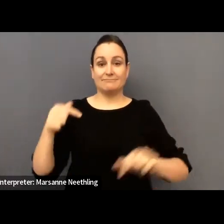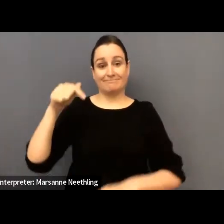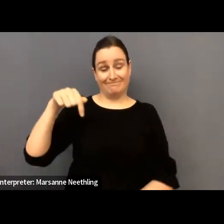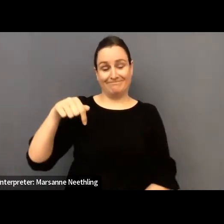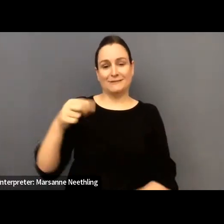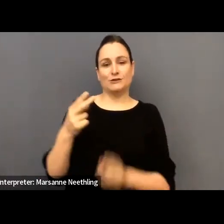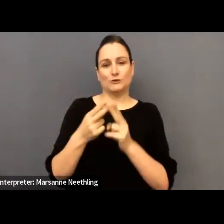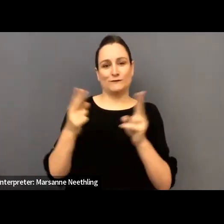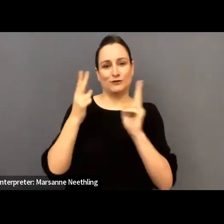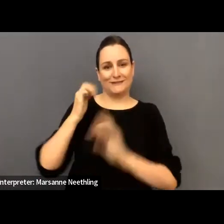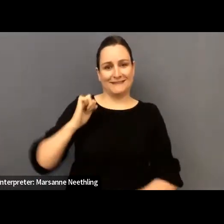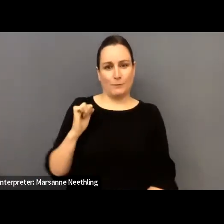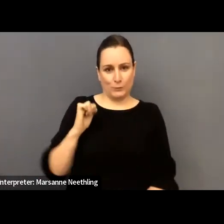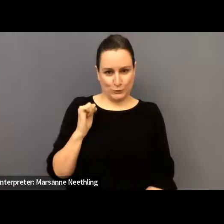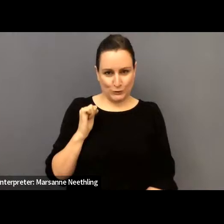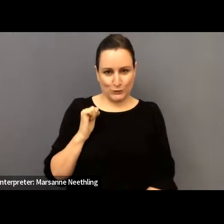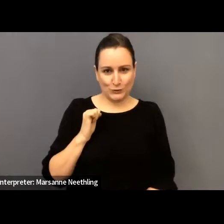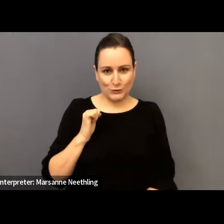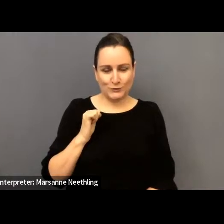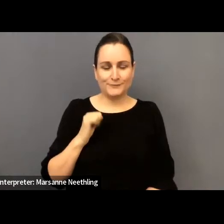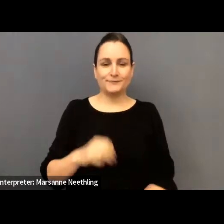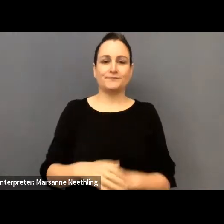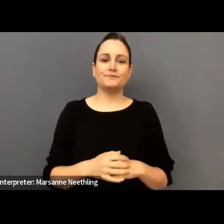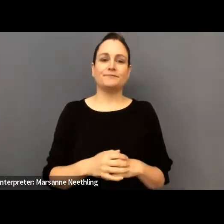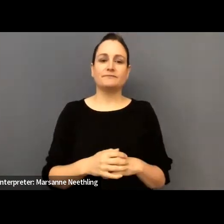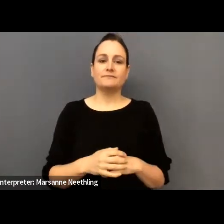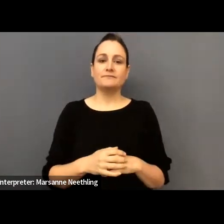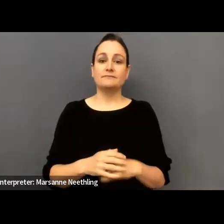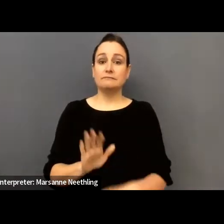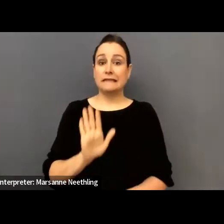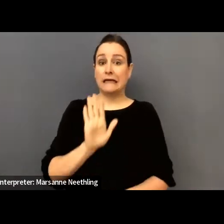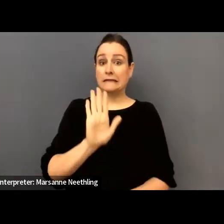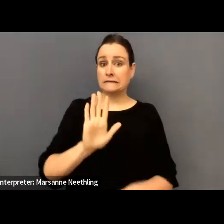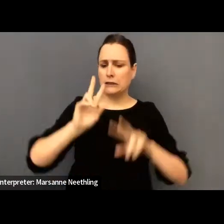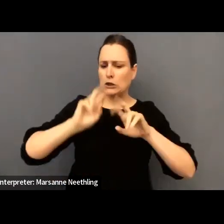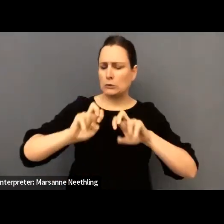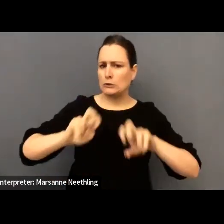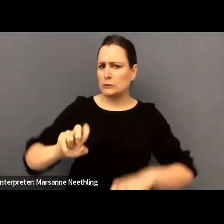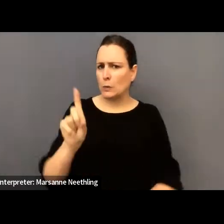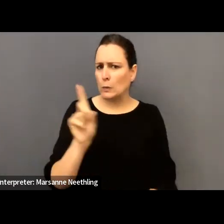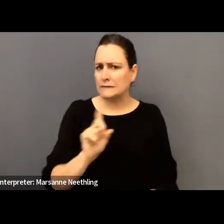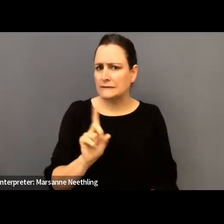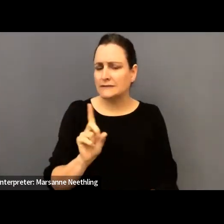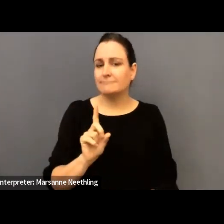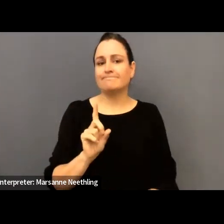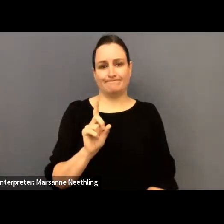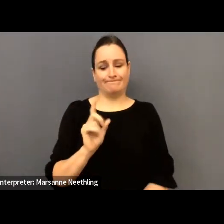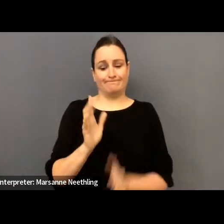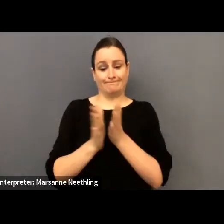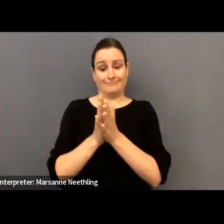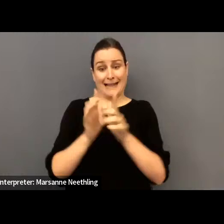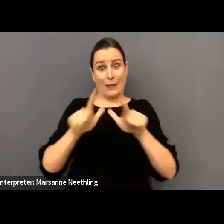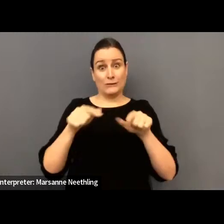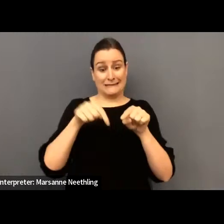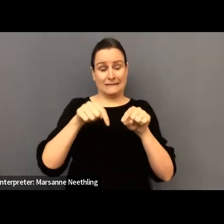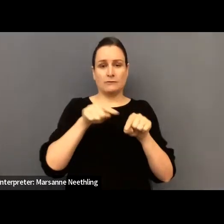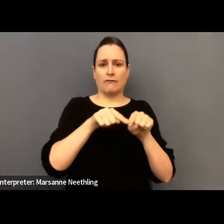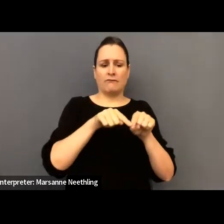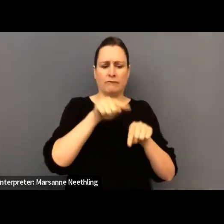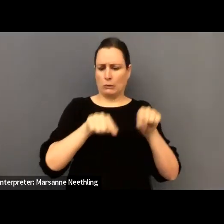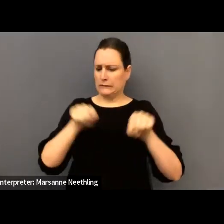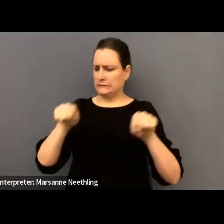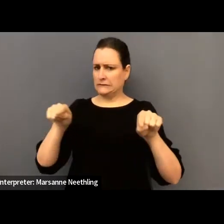of Stellenbosch. Her research examined the variations of South African Sign Language within